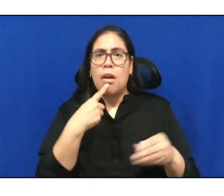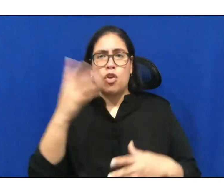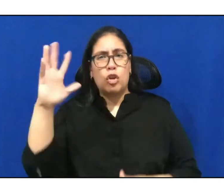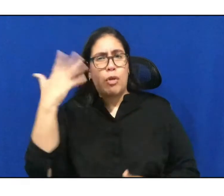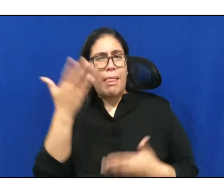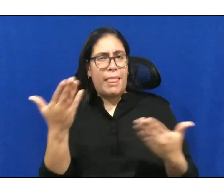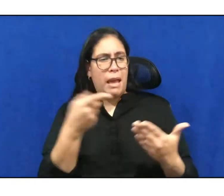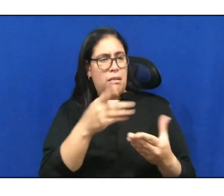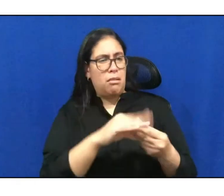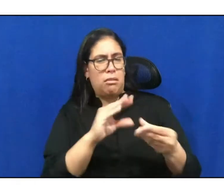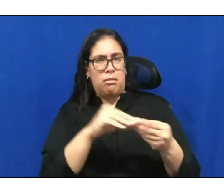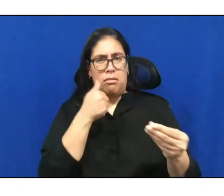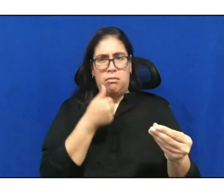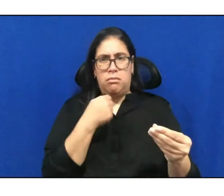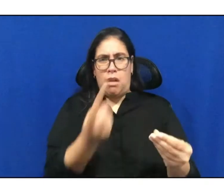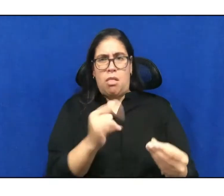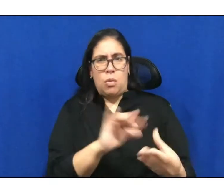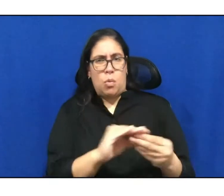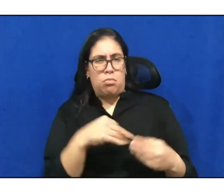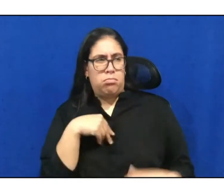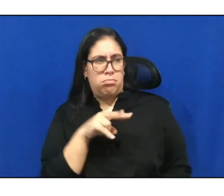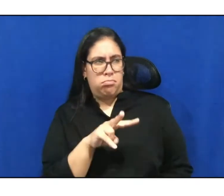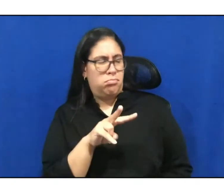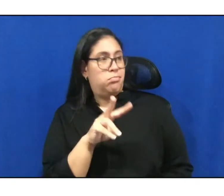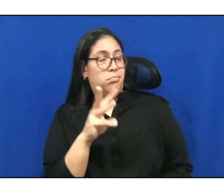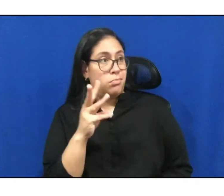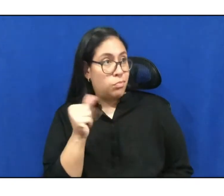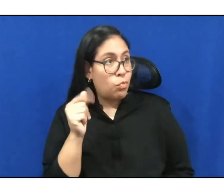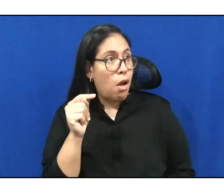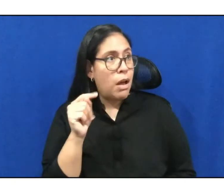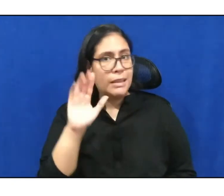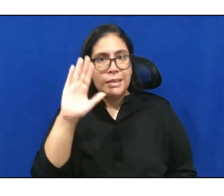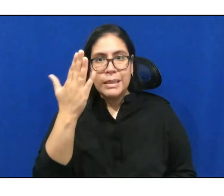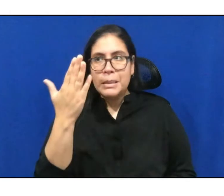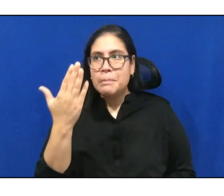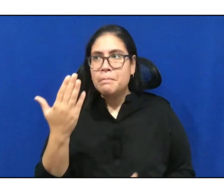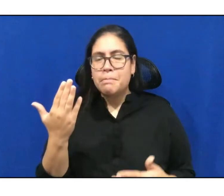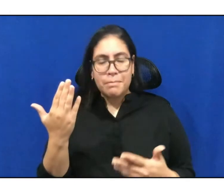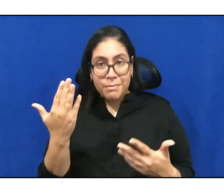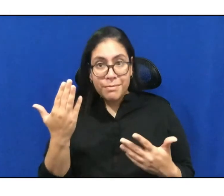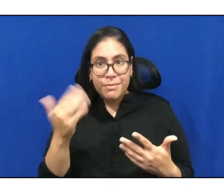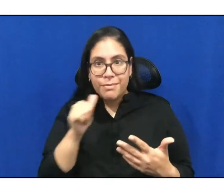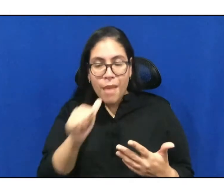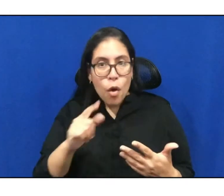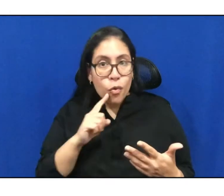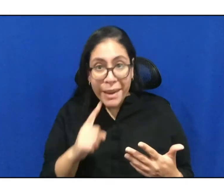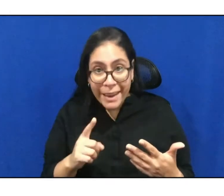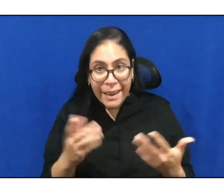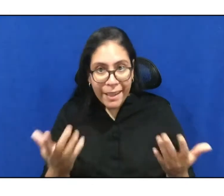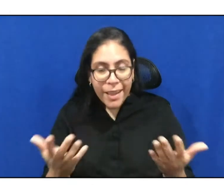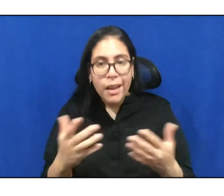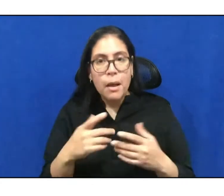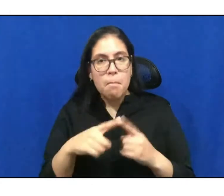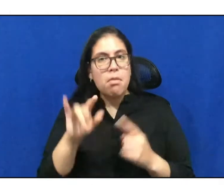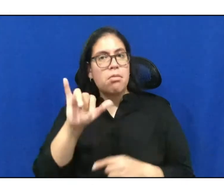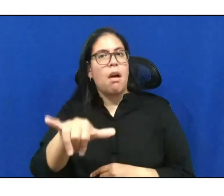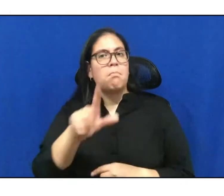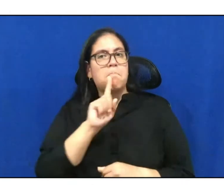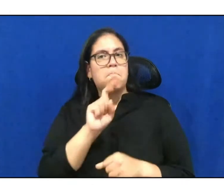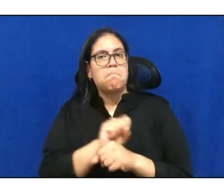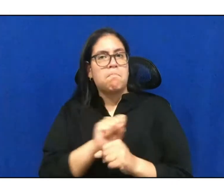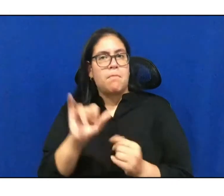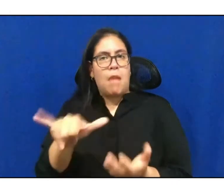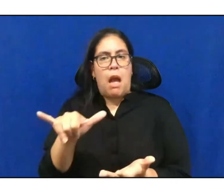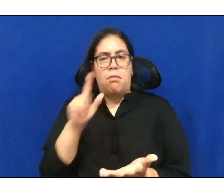And I'm being like, "Wow, what?" And it just almost seemed unreal. But that's, I think, the aspect of history that we